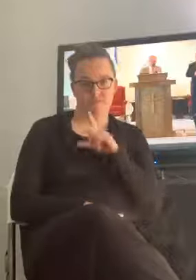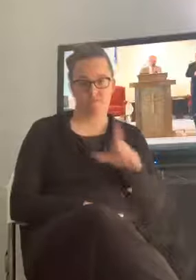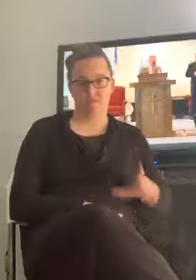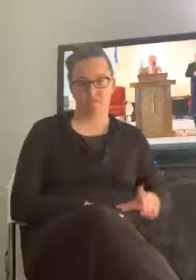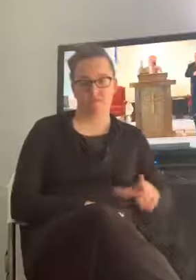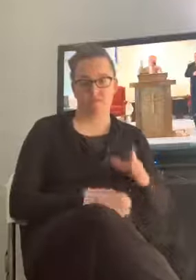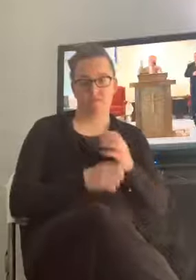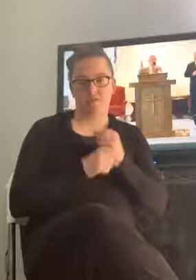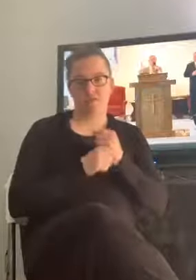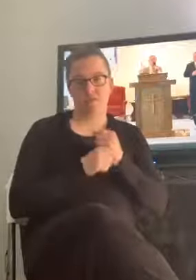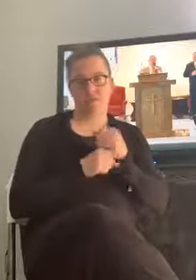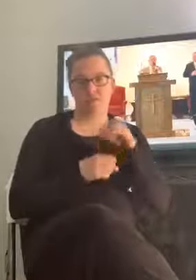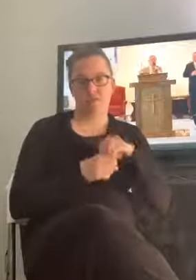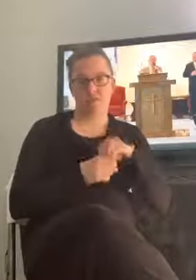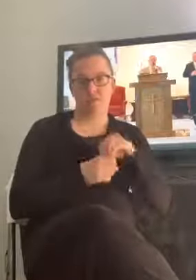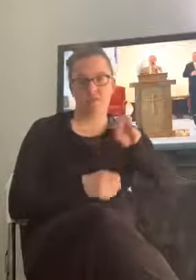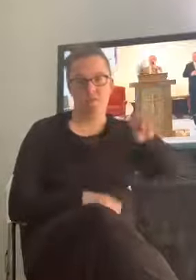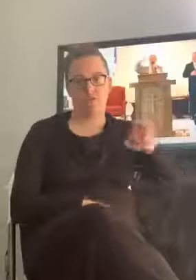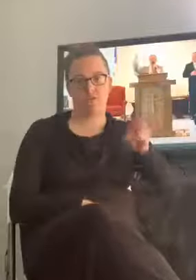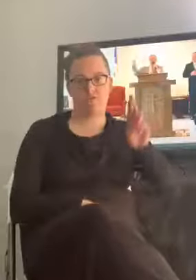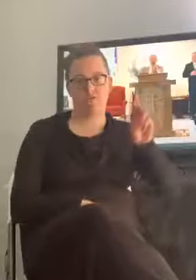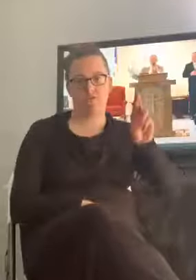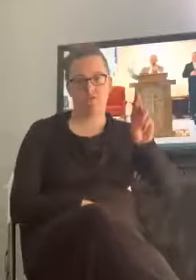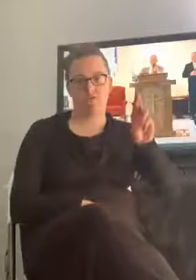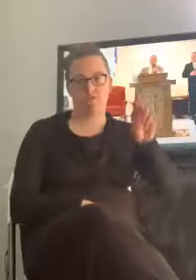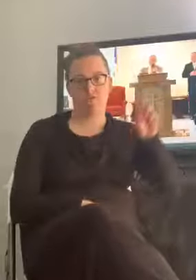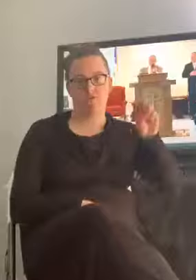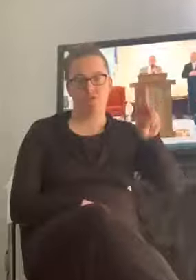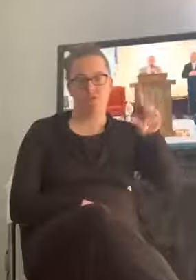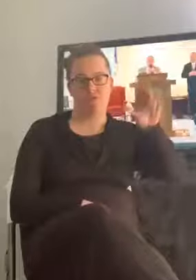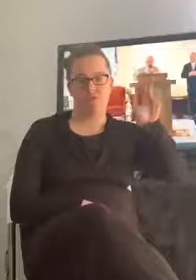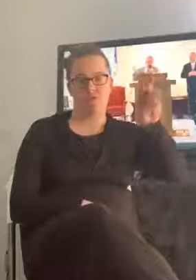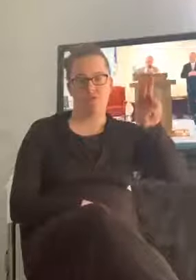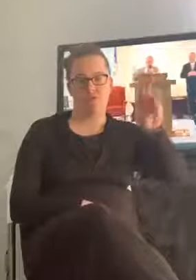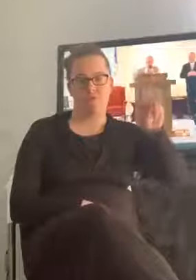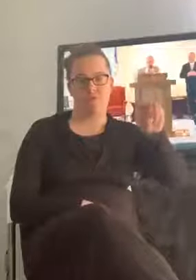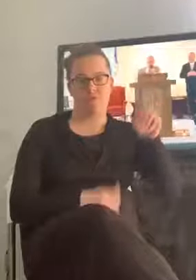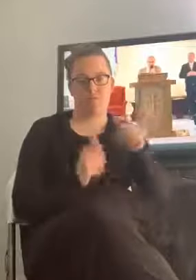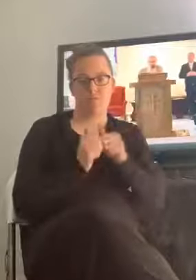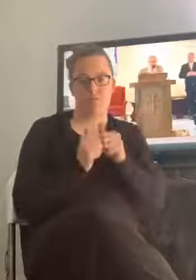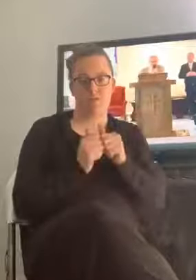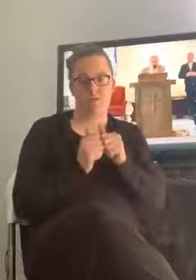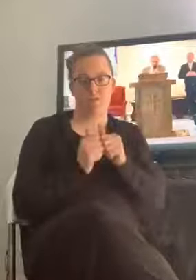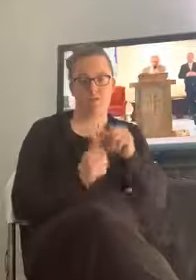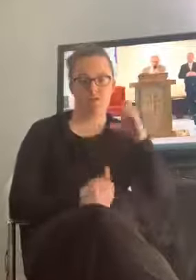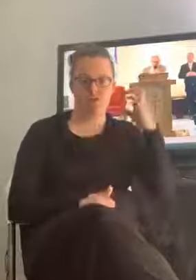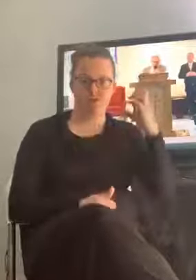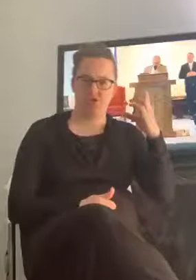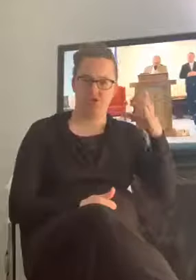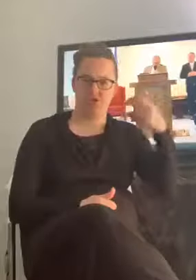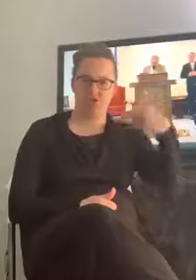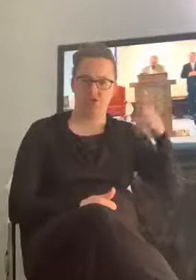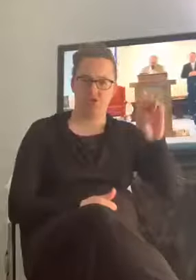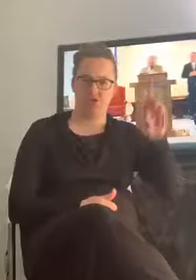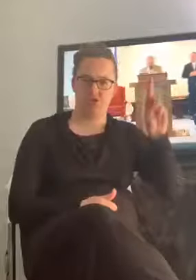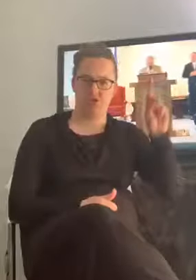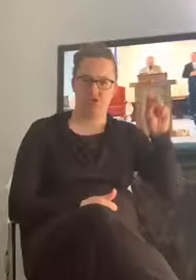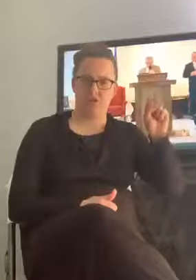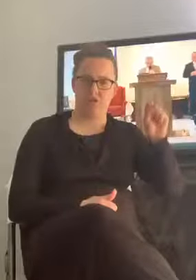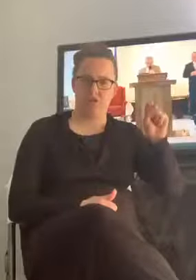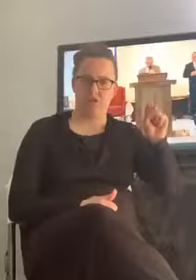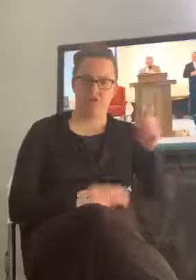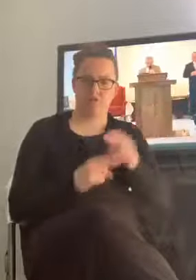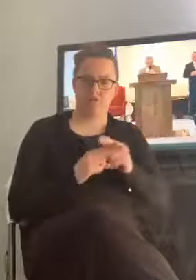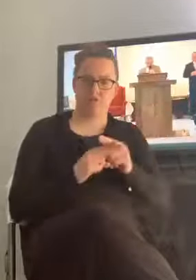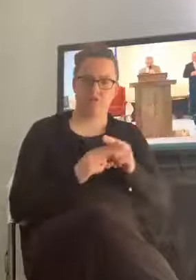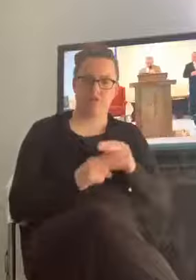Jerusalem with cheers and hosanna and praises unto Him, was soon going to